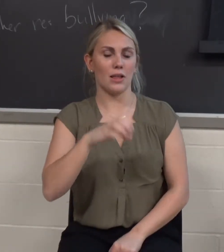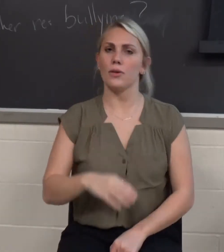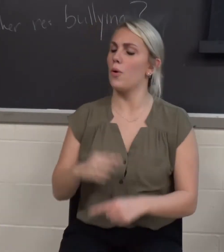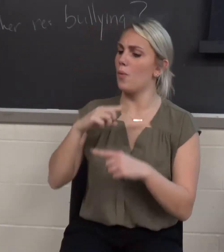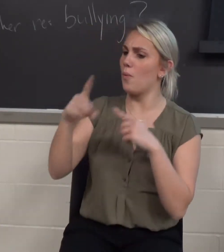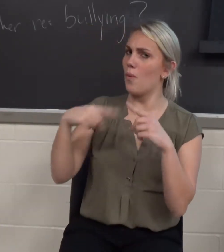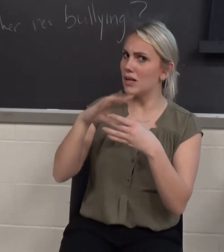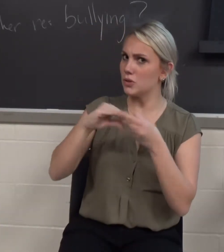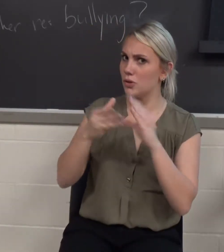Right?